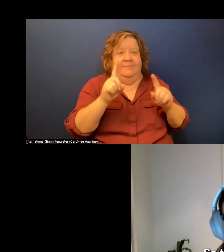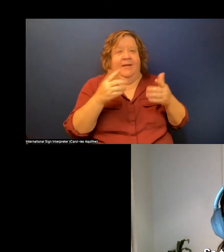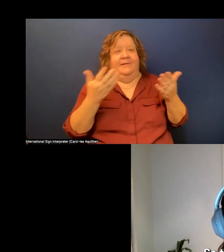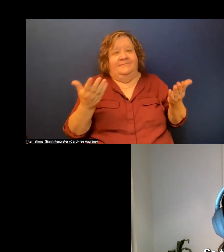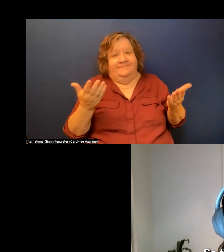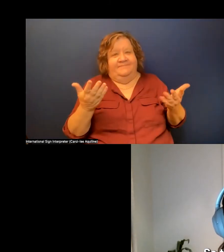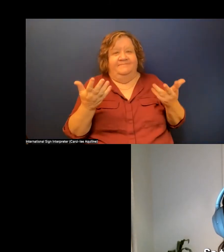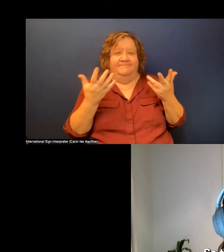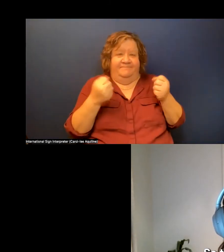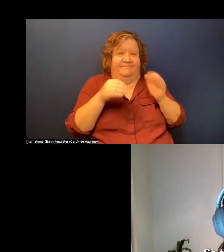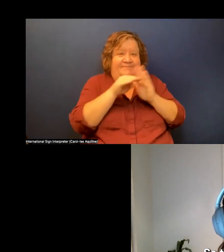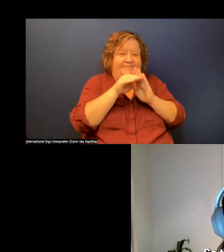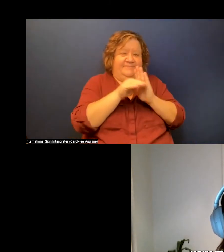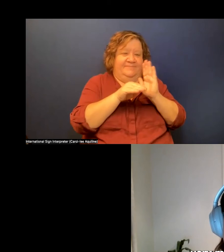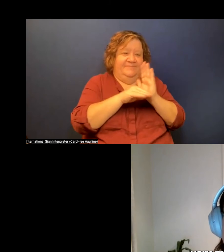So thank you.